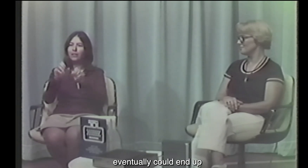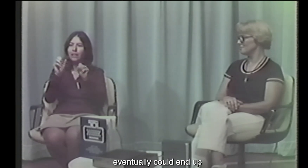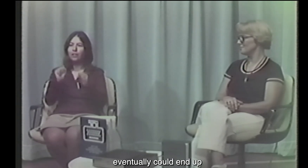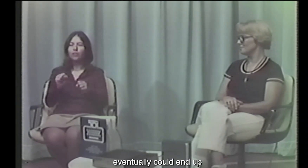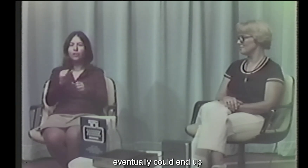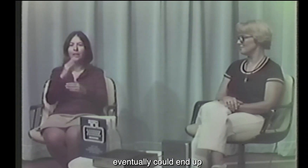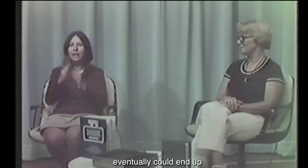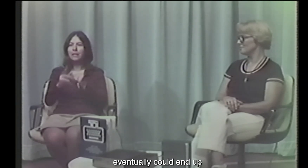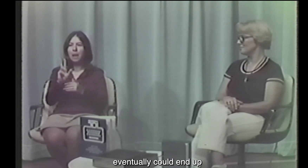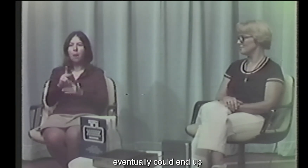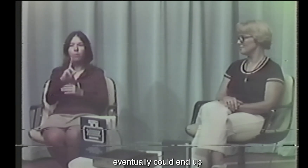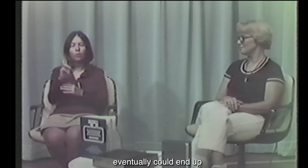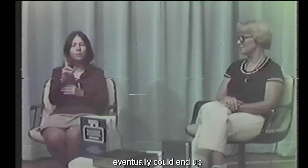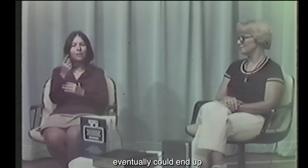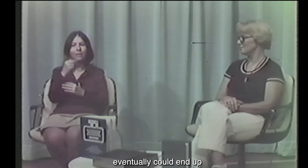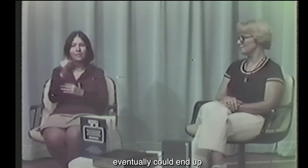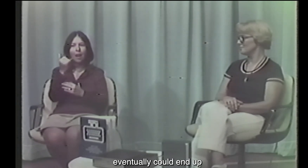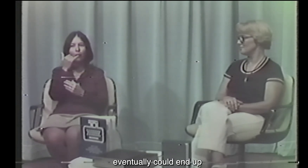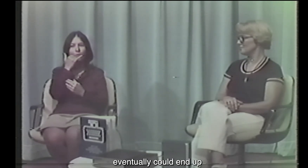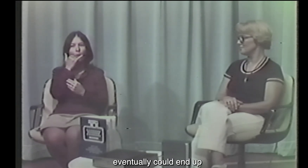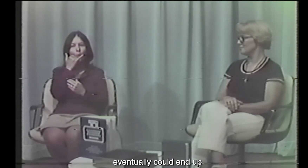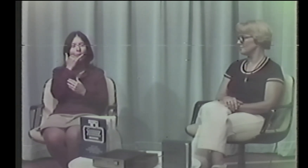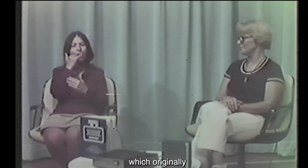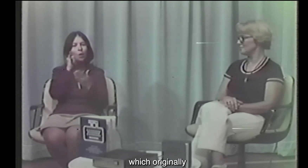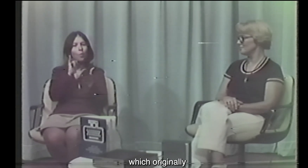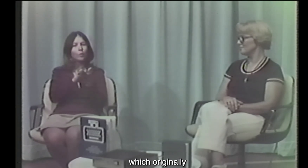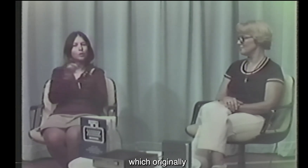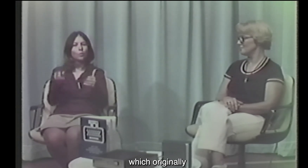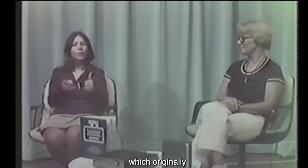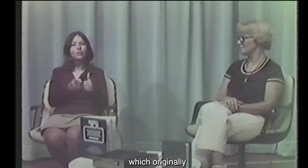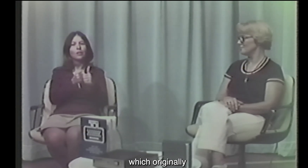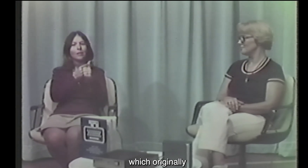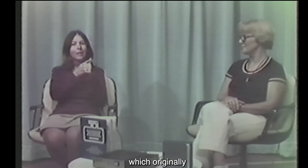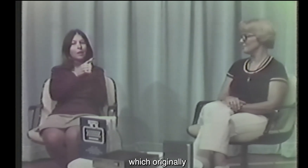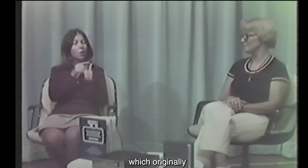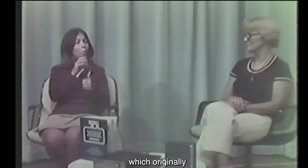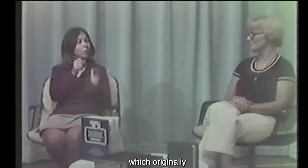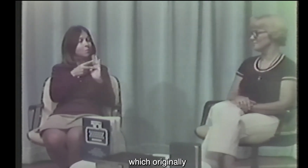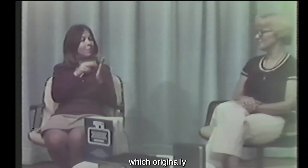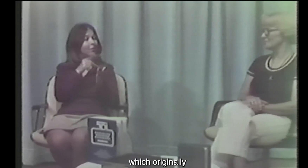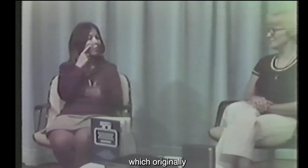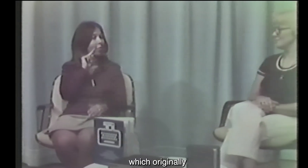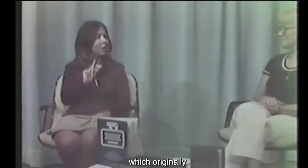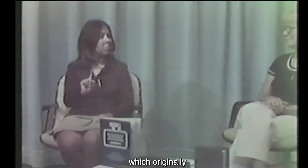eventually could end up using the telephone, which originally was meant for them.